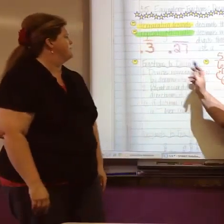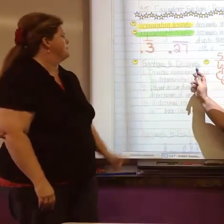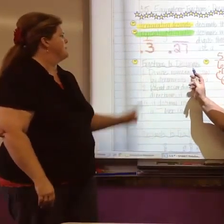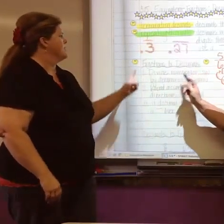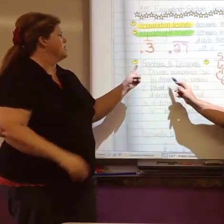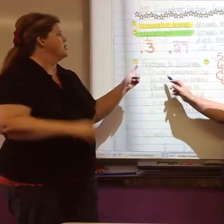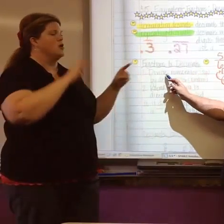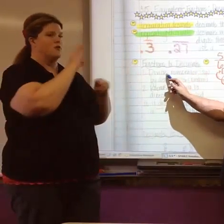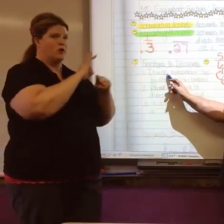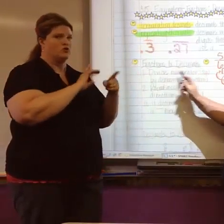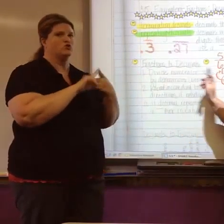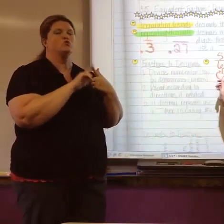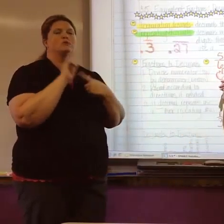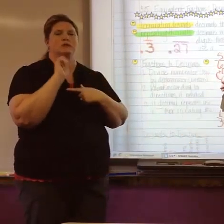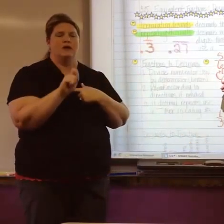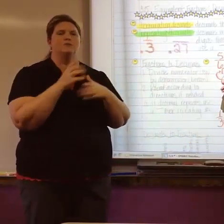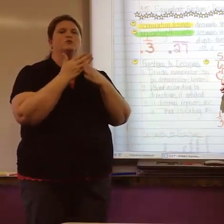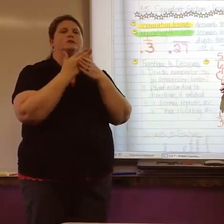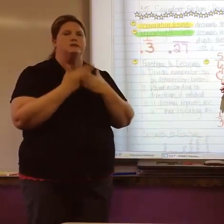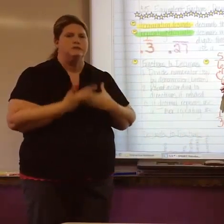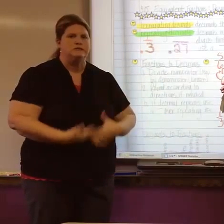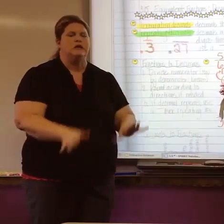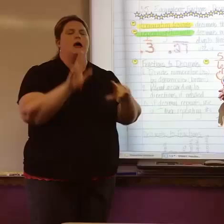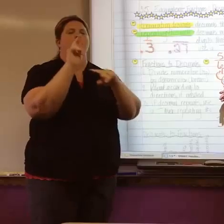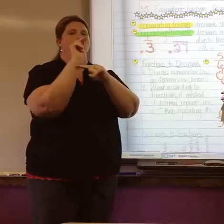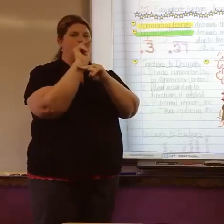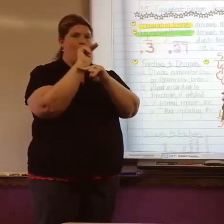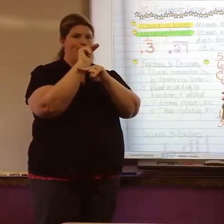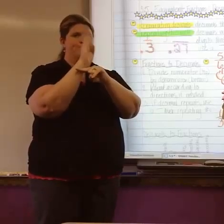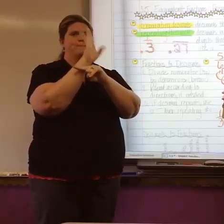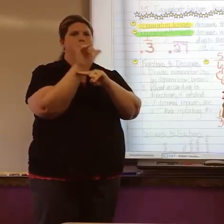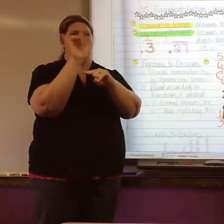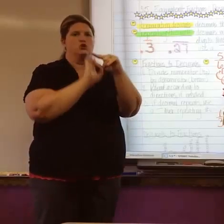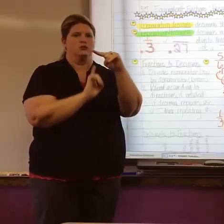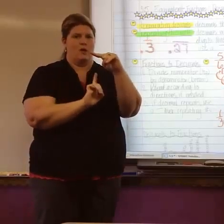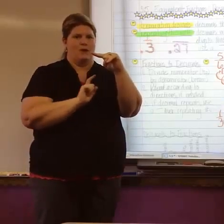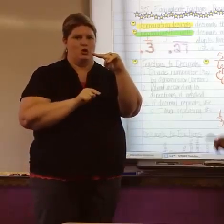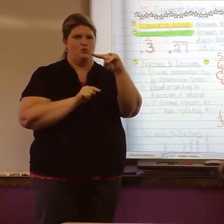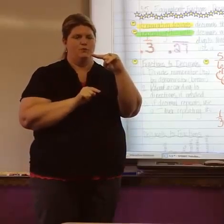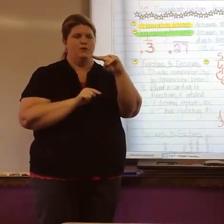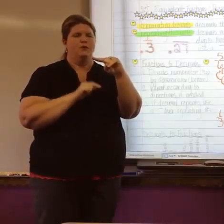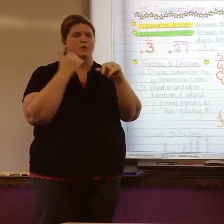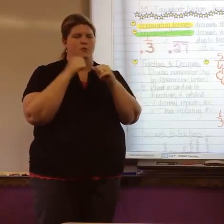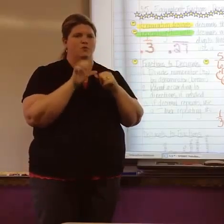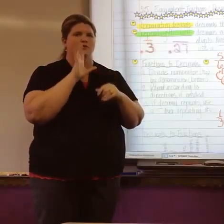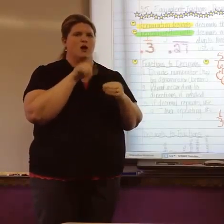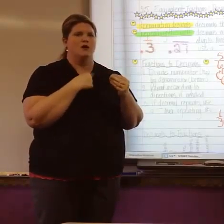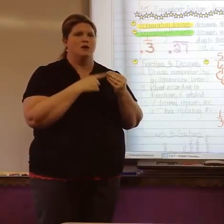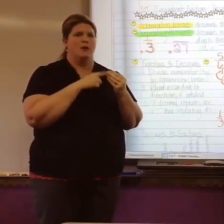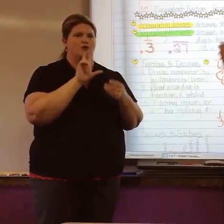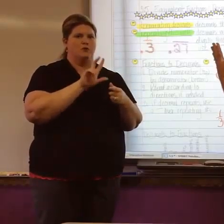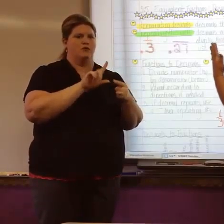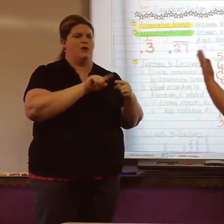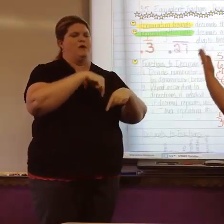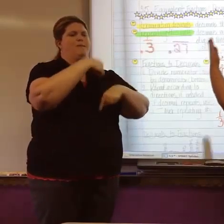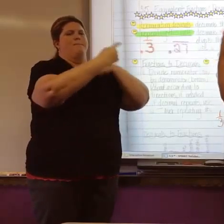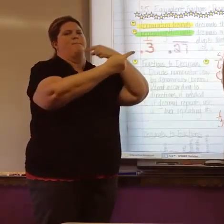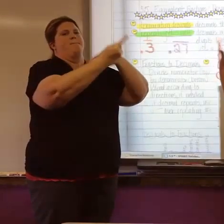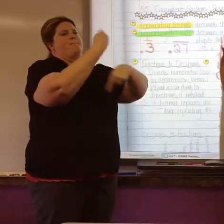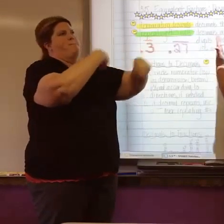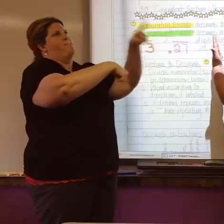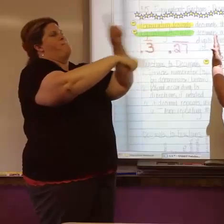to a decimal, divide your top, your numerator, by your denominator. Before we've talked about doing a backflip, same